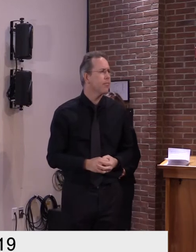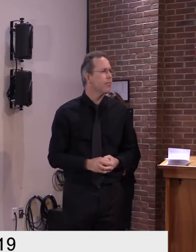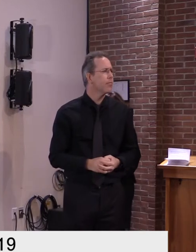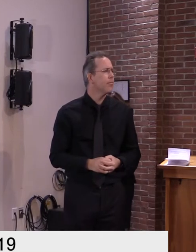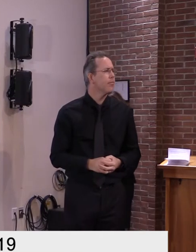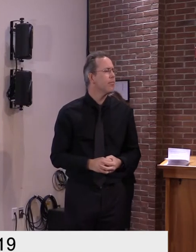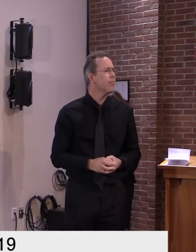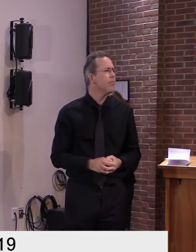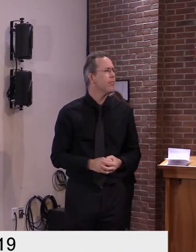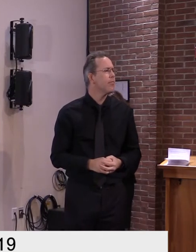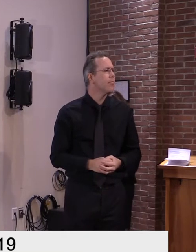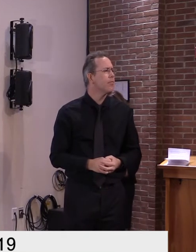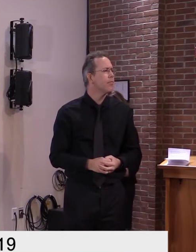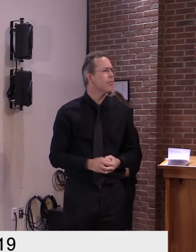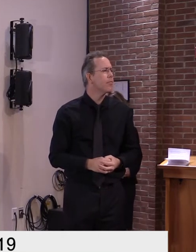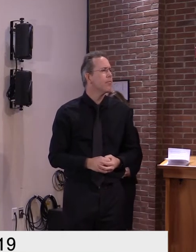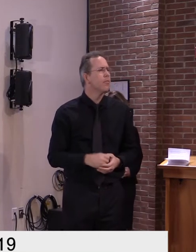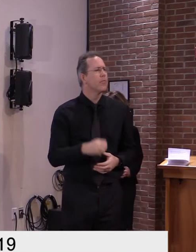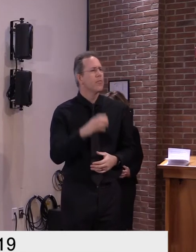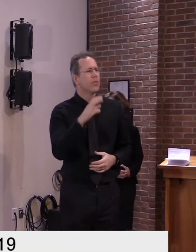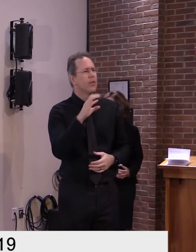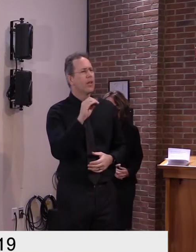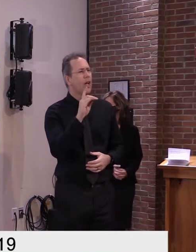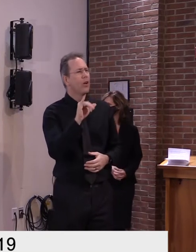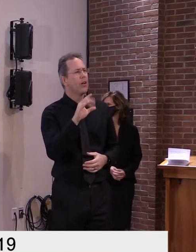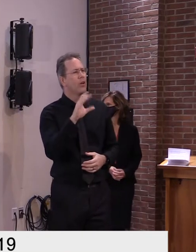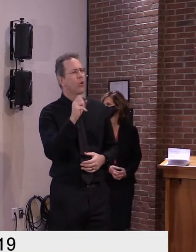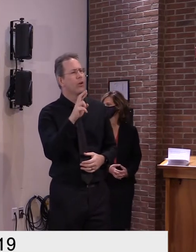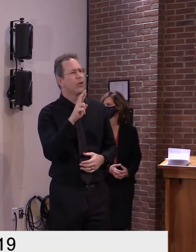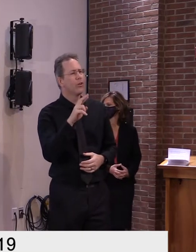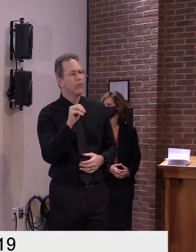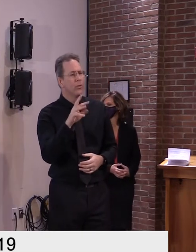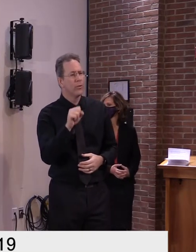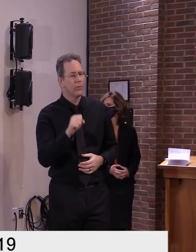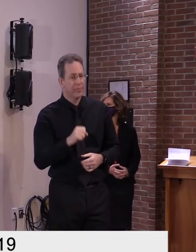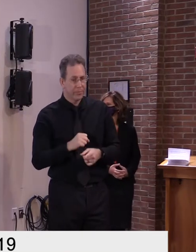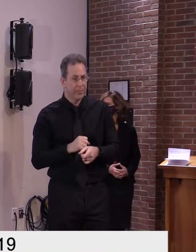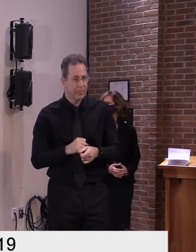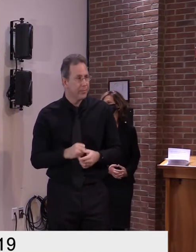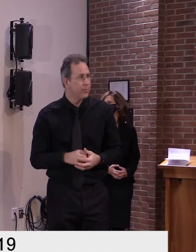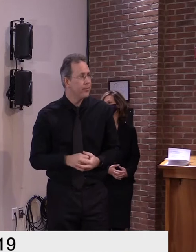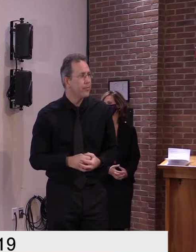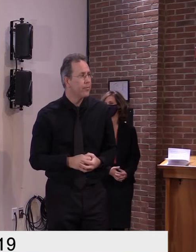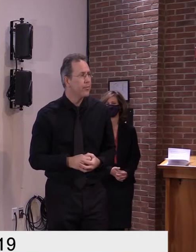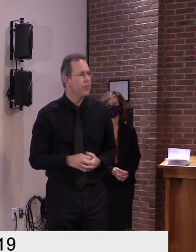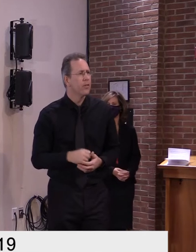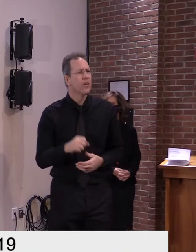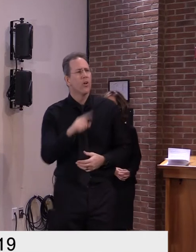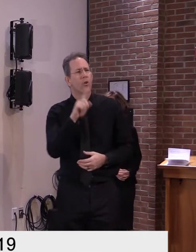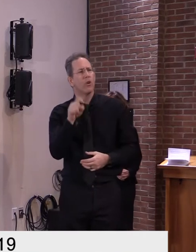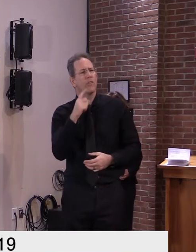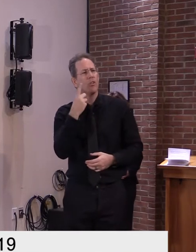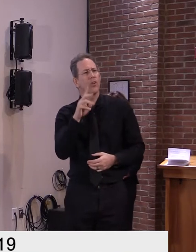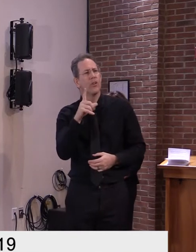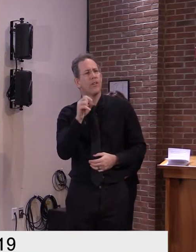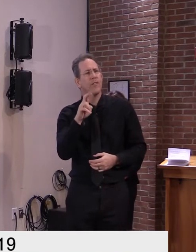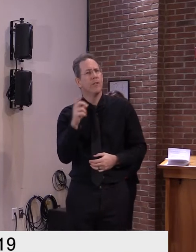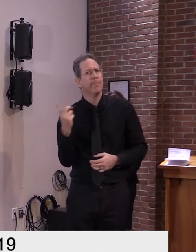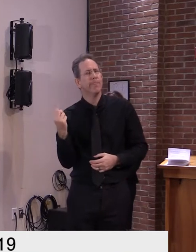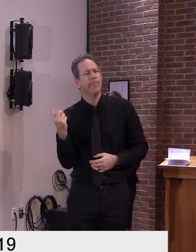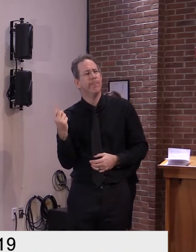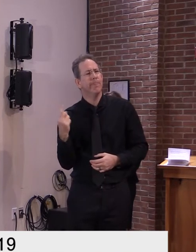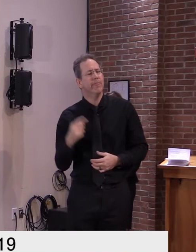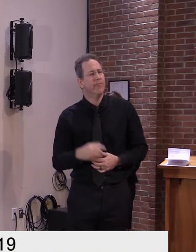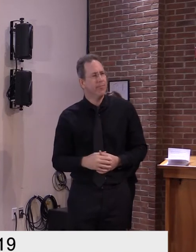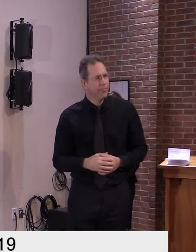Good morning. Dr. Levine, I might as well catch you while you're still at the lectern there. We'll see you later. There have